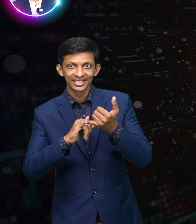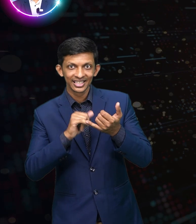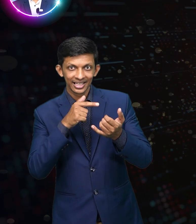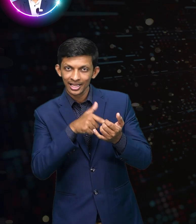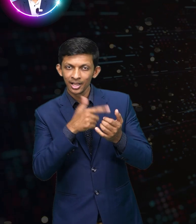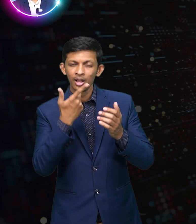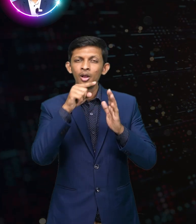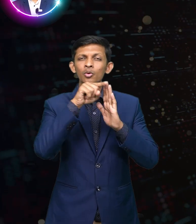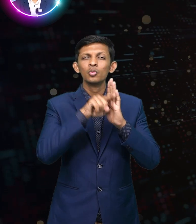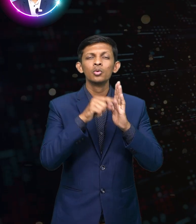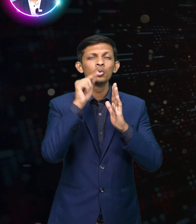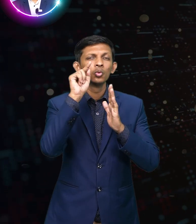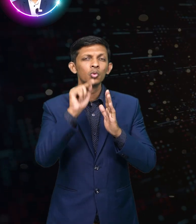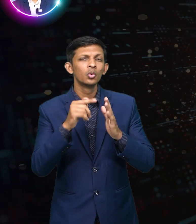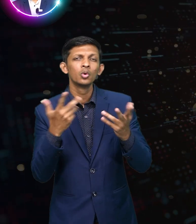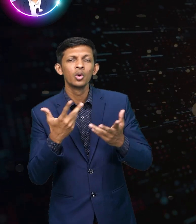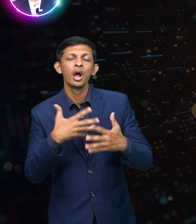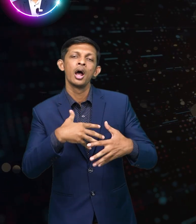SMS etiquette.